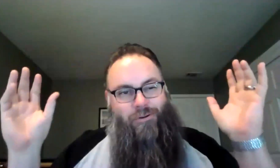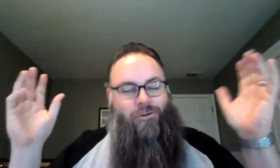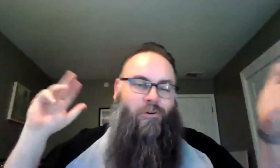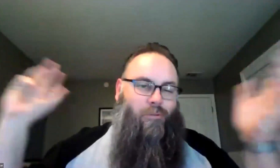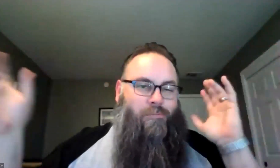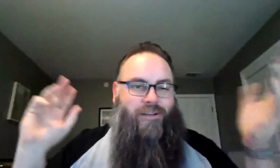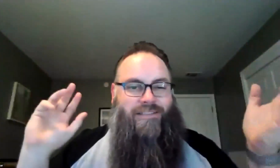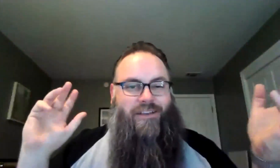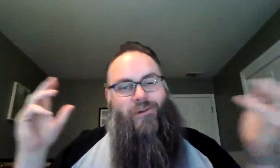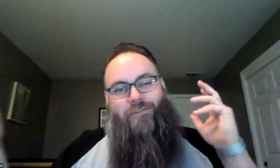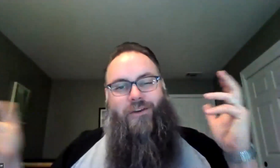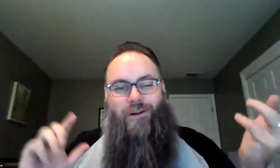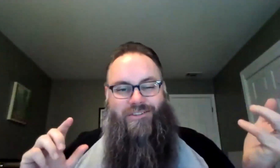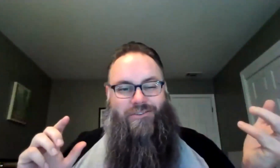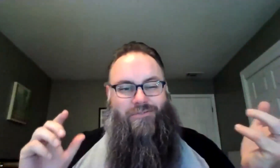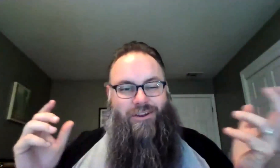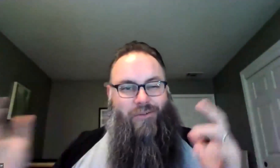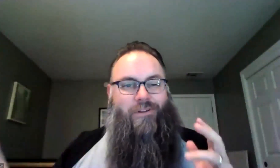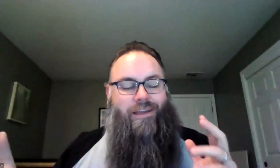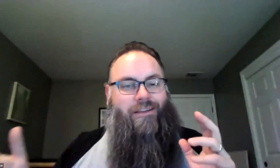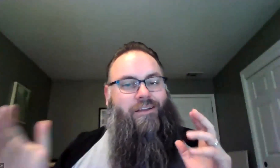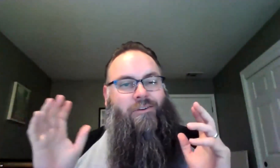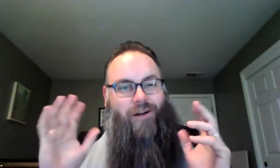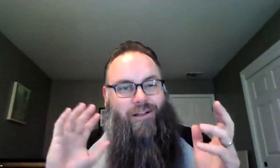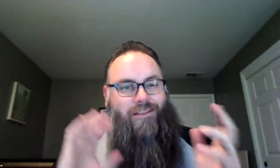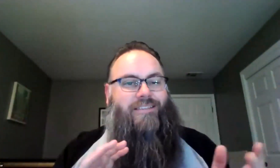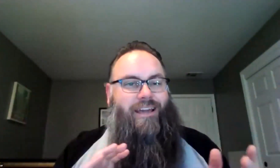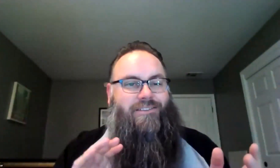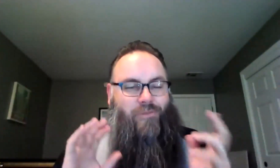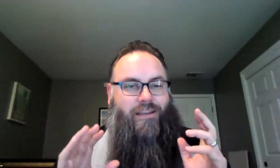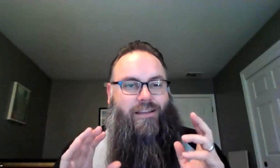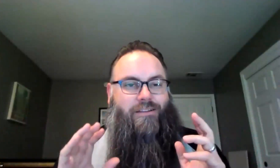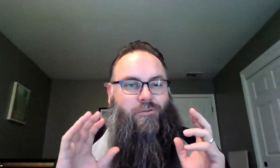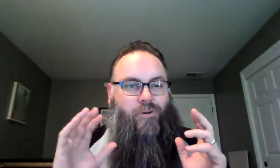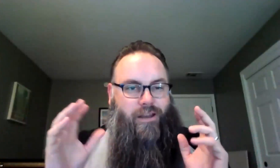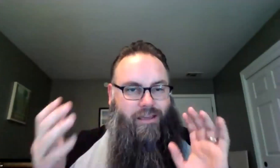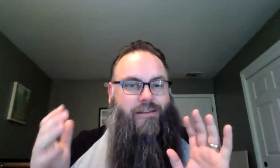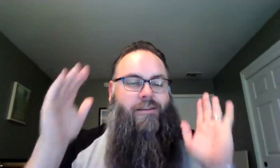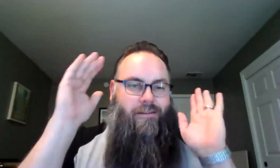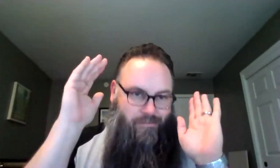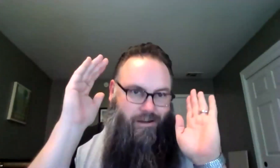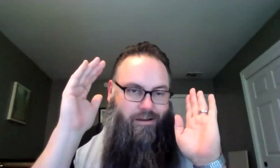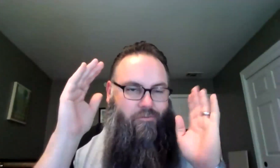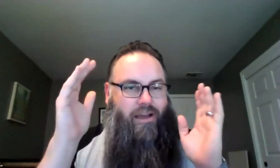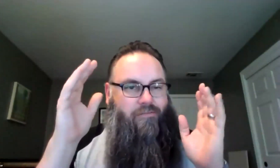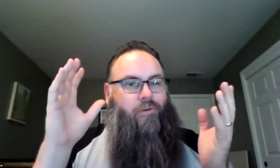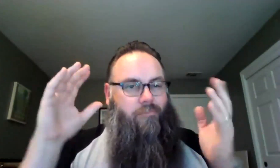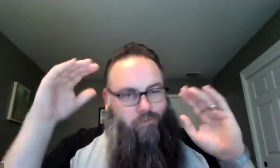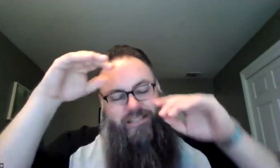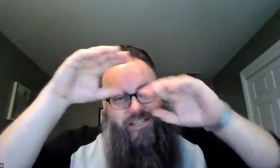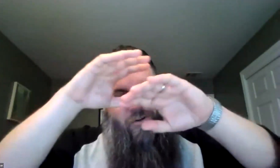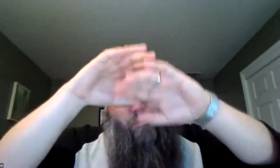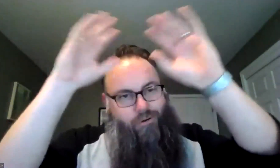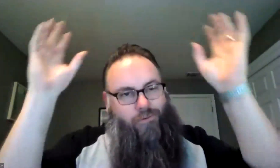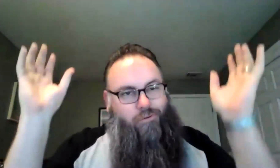hoteling model where people can sit wherever they want to in our building. Well, in this case, we needed to put in, we have what